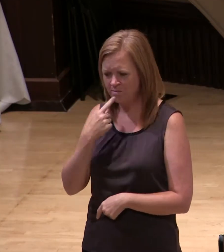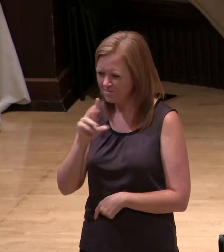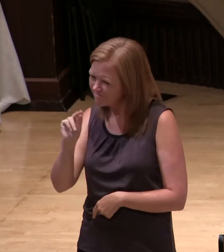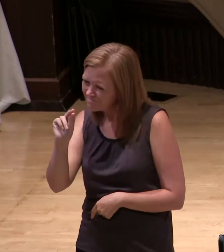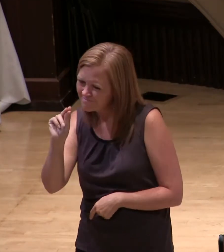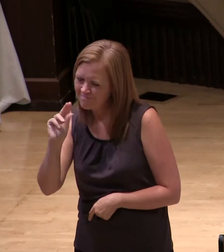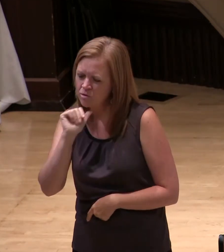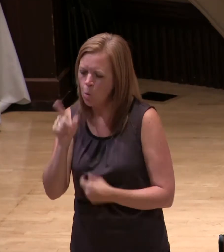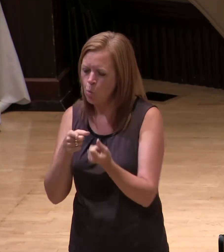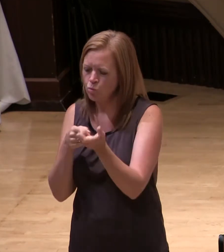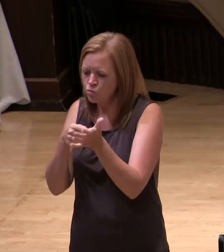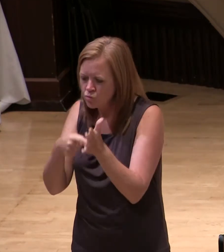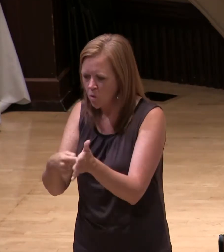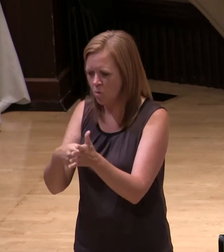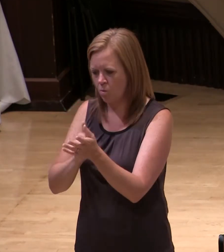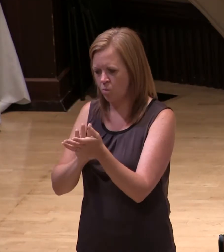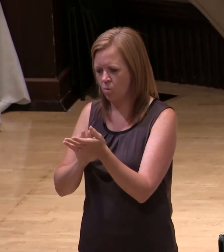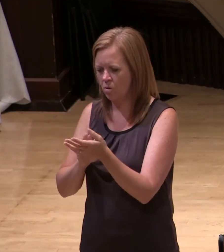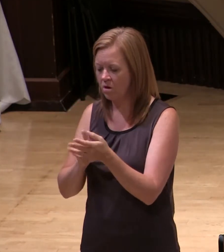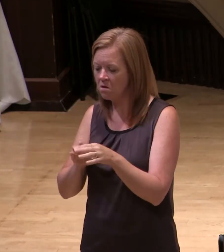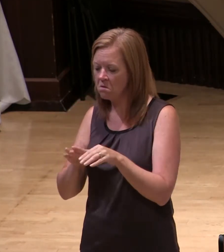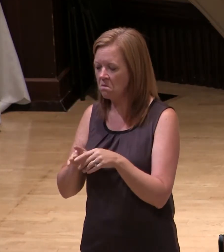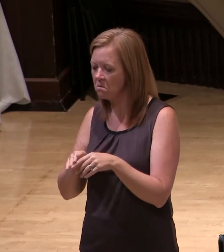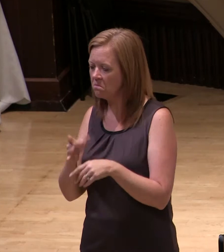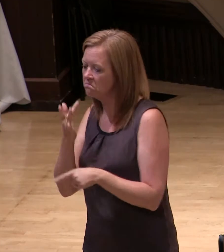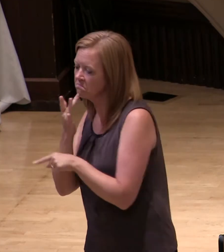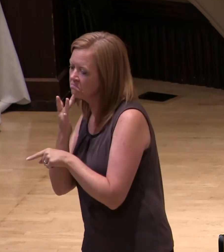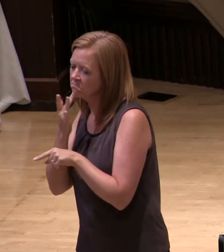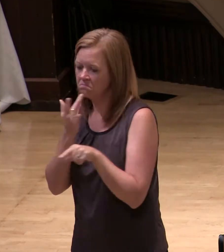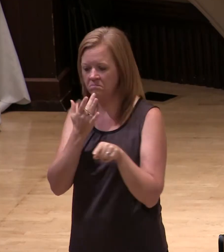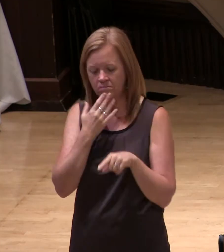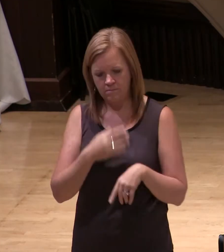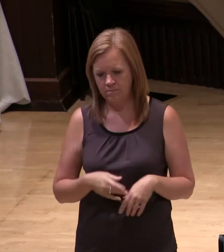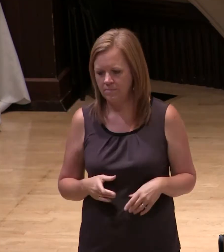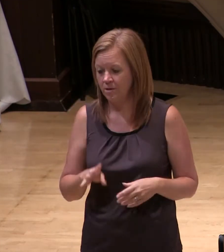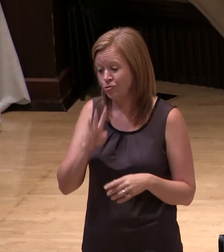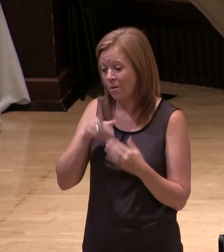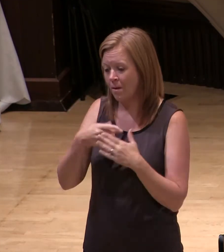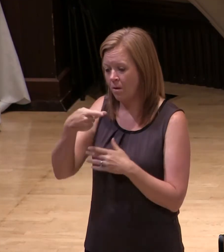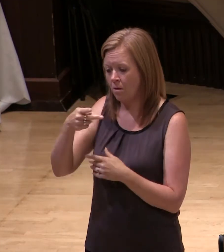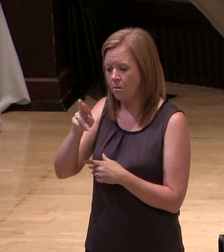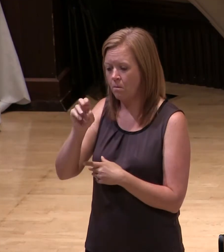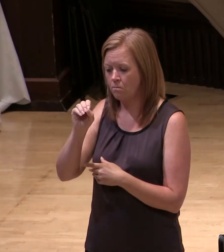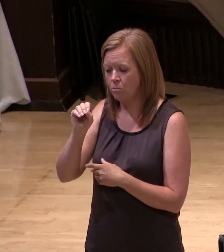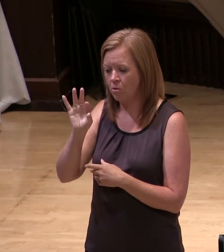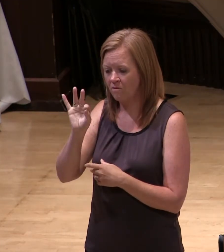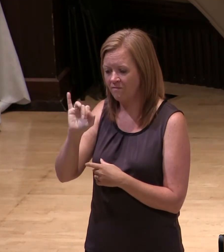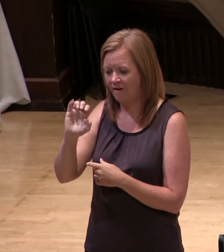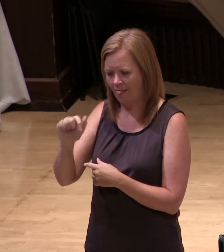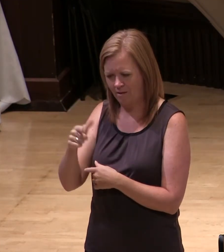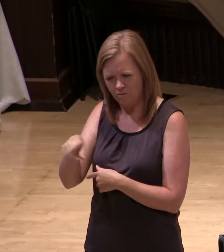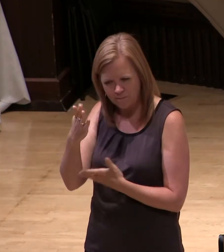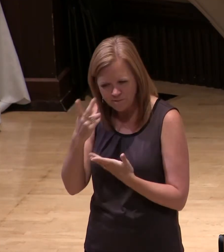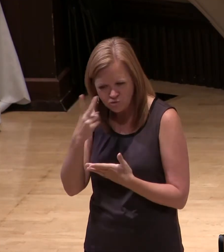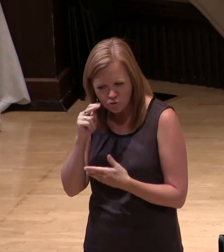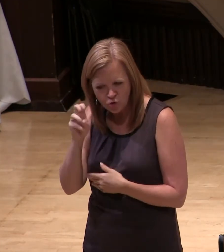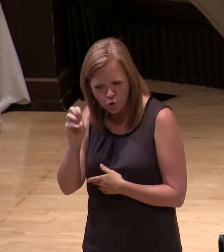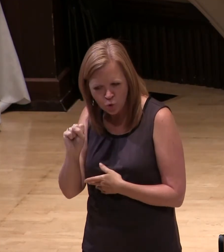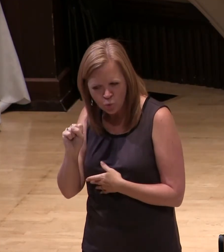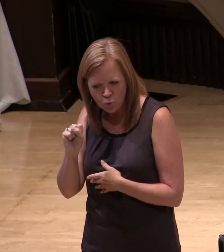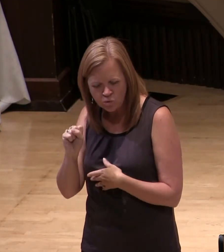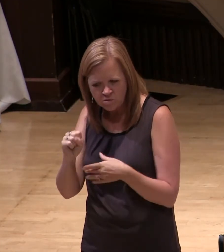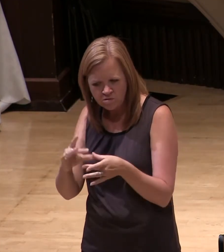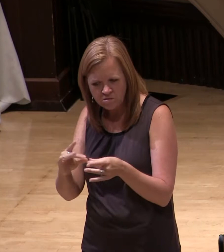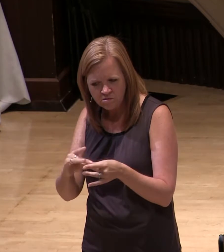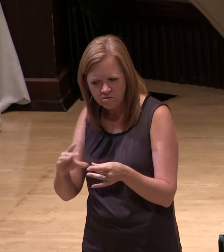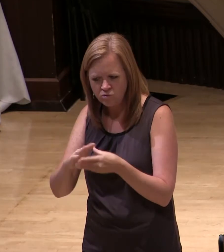according to outward appearances. So speaking of profiling, you probably saw in the news this week that story about Colin